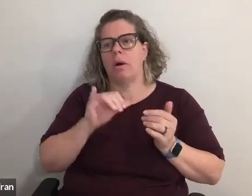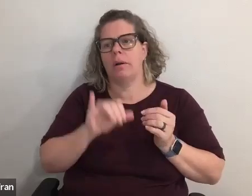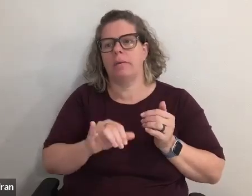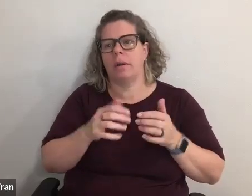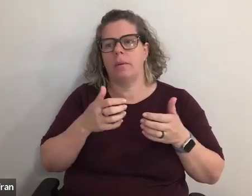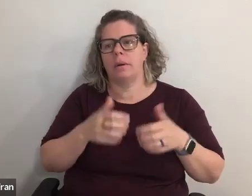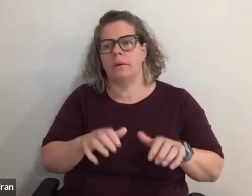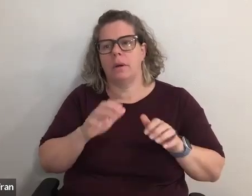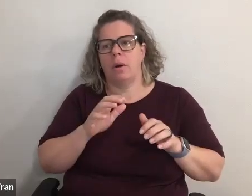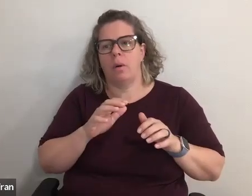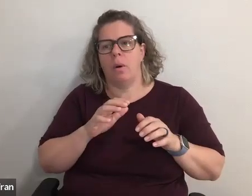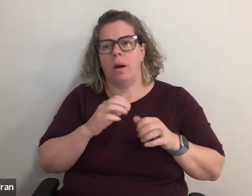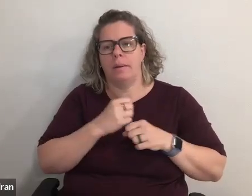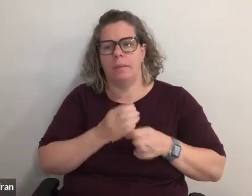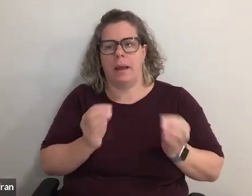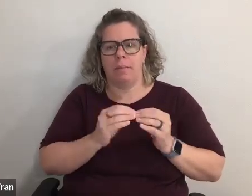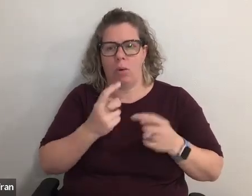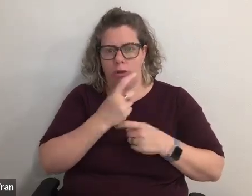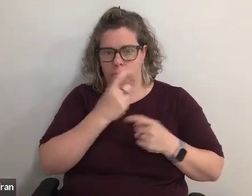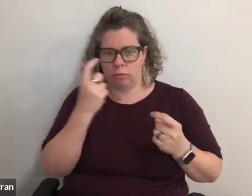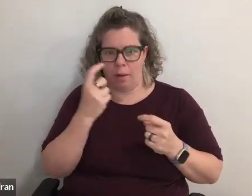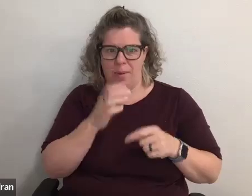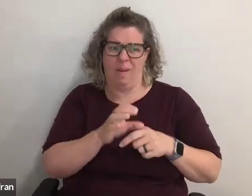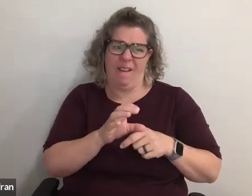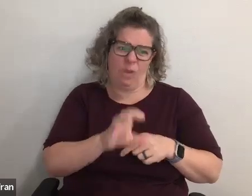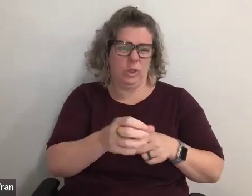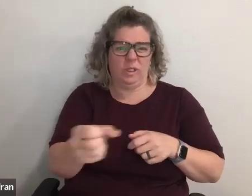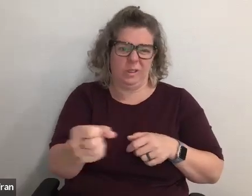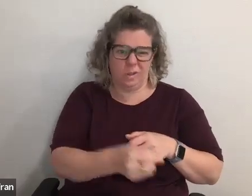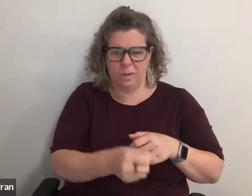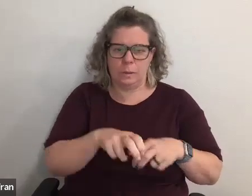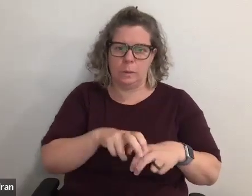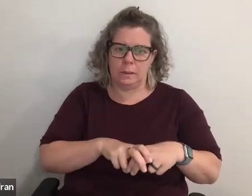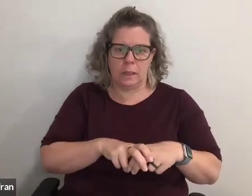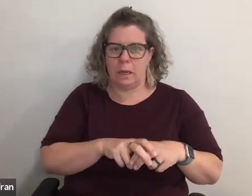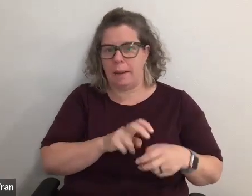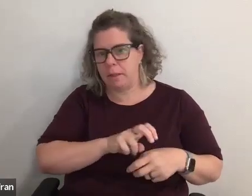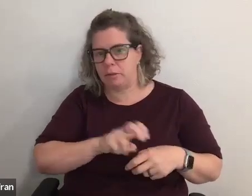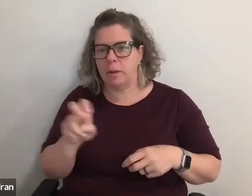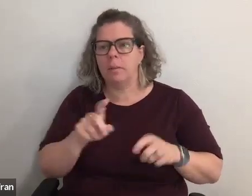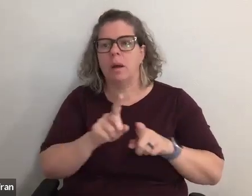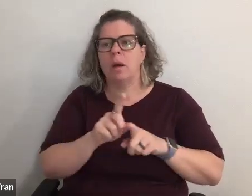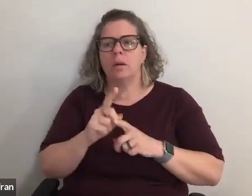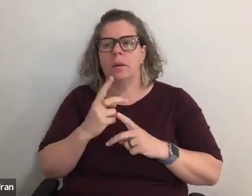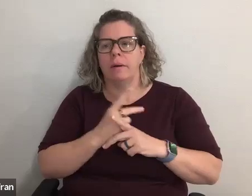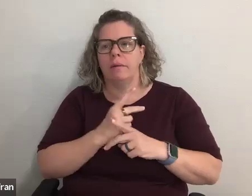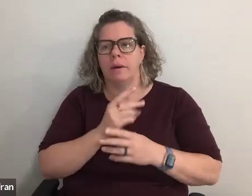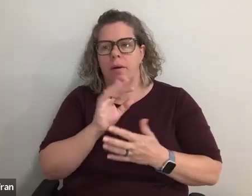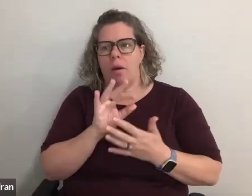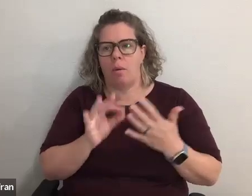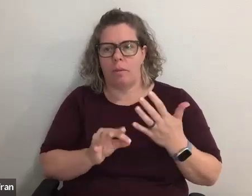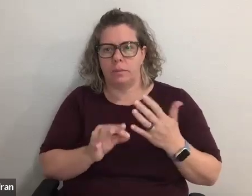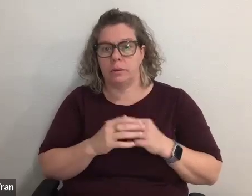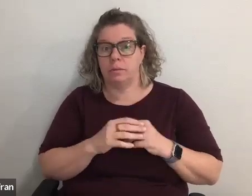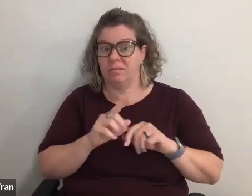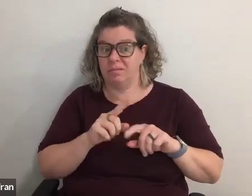to, bring on additional trauma to them either by forcing them into something like that. And then we have to revisit really what our options are.